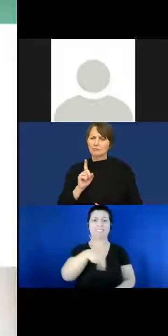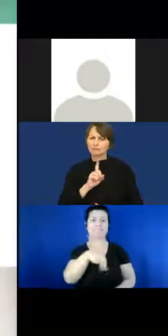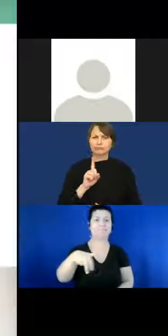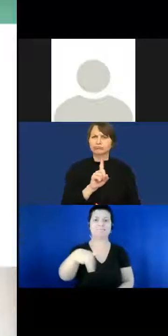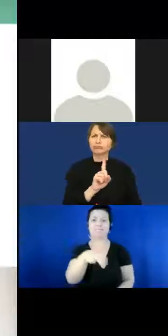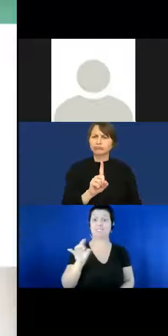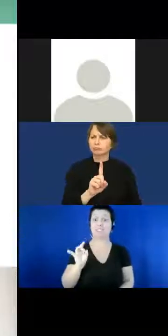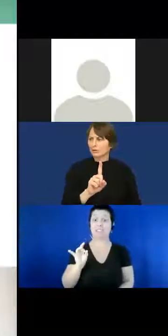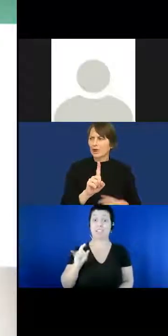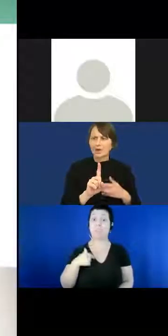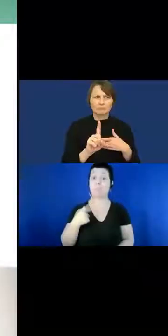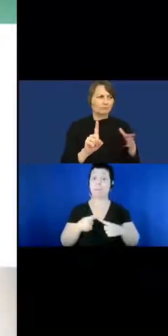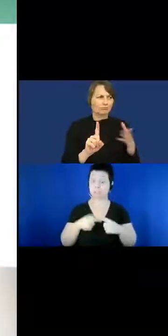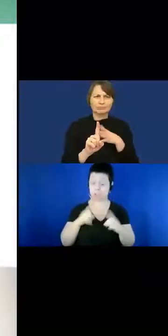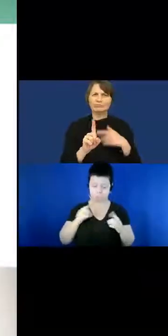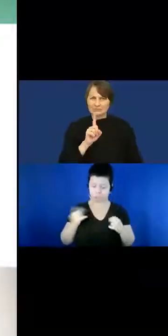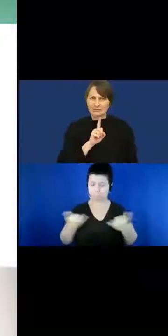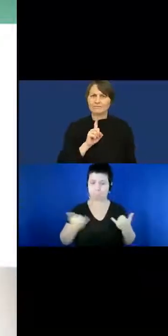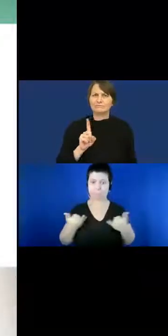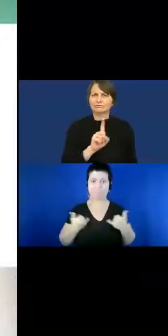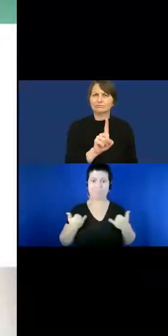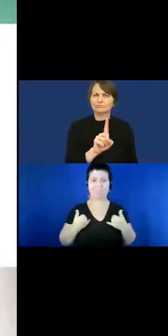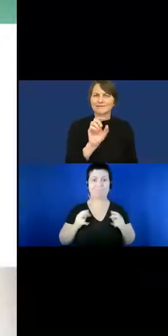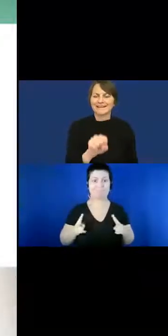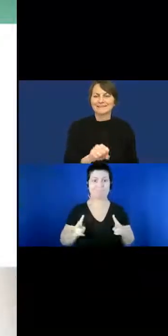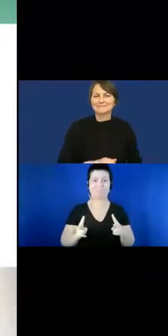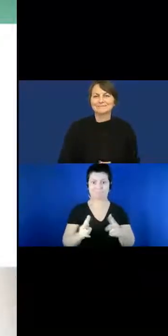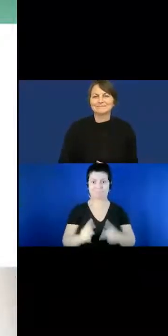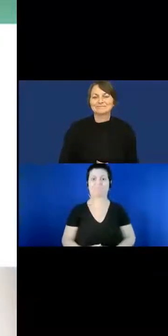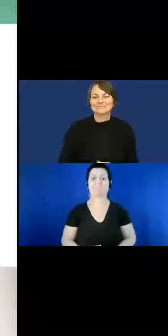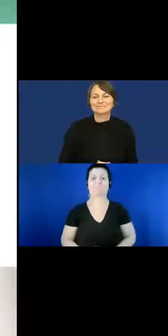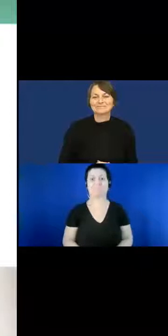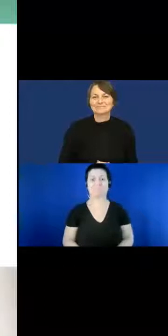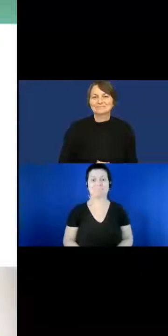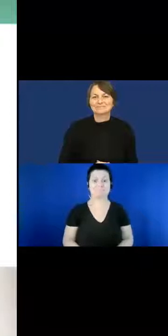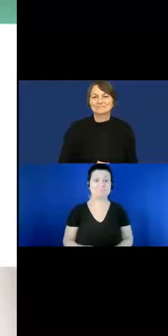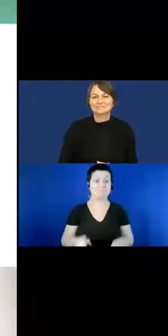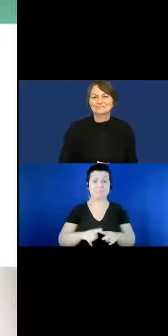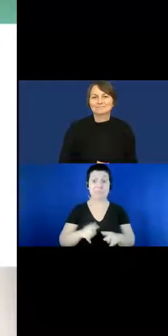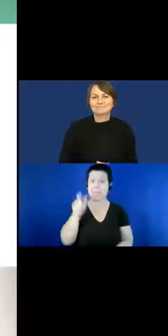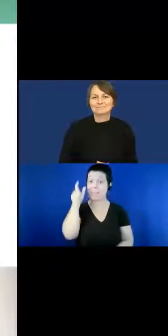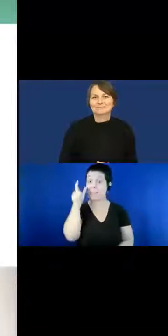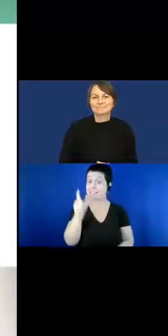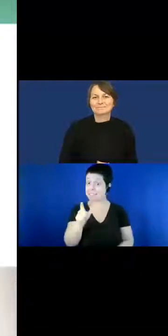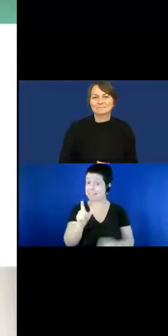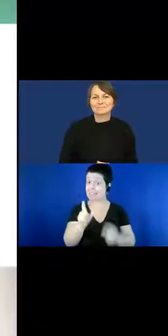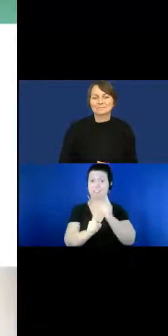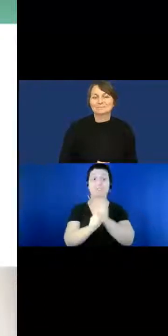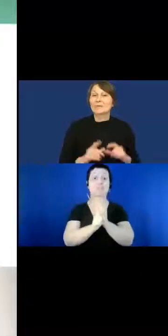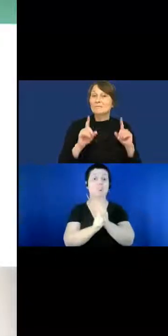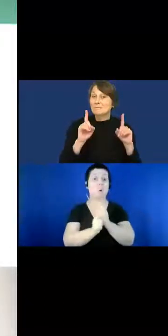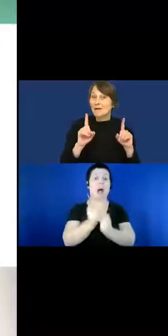being provided. Another interesting thing that we found is that some